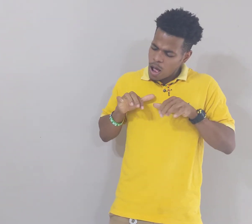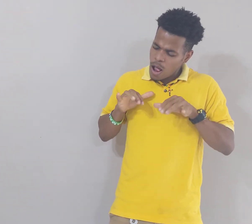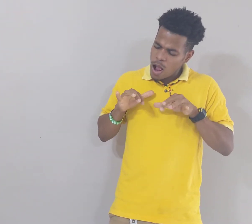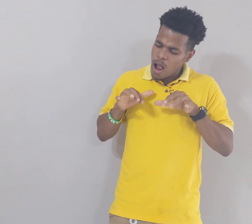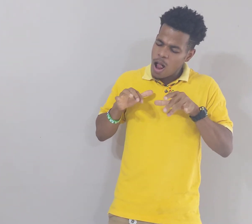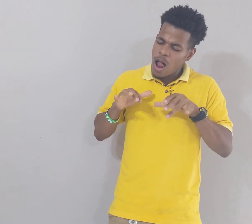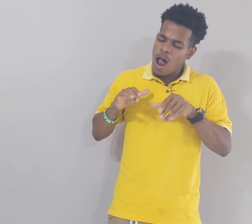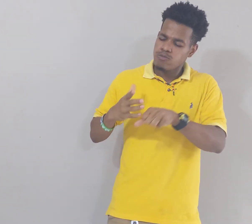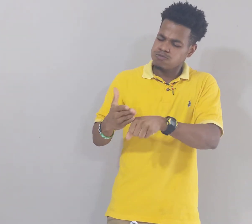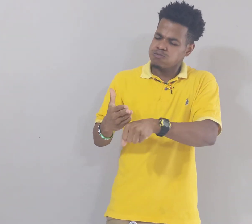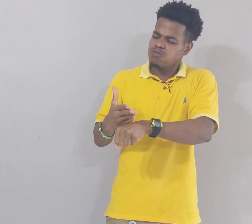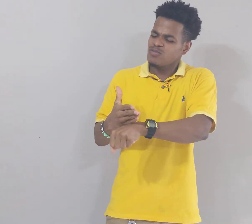good work,